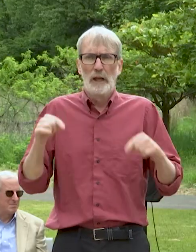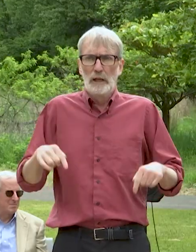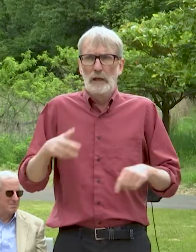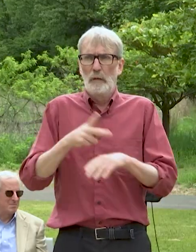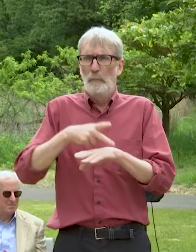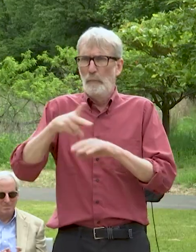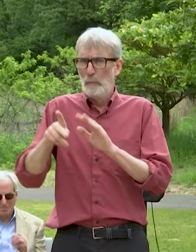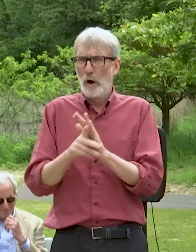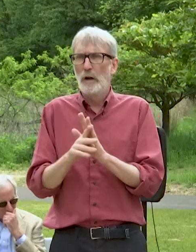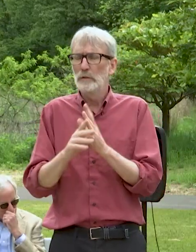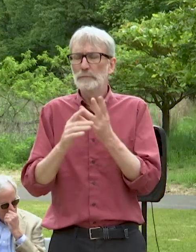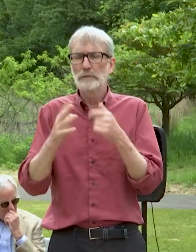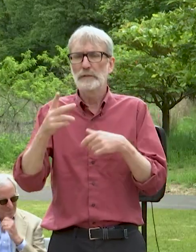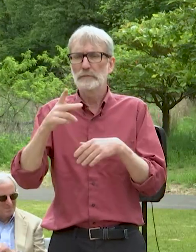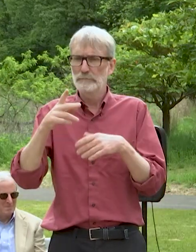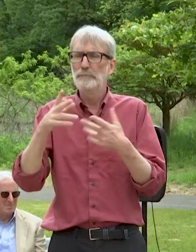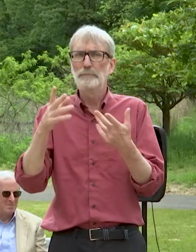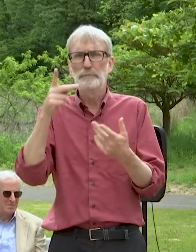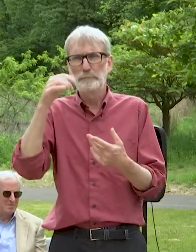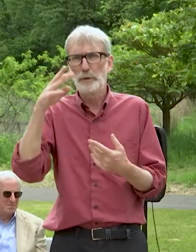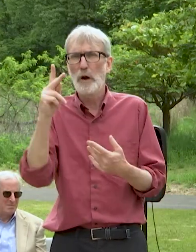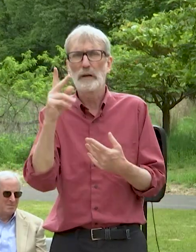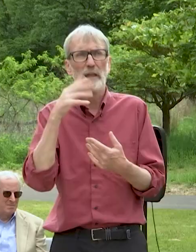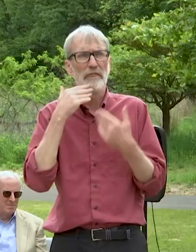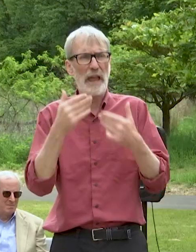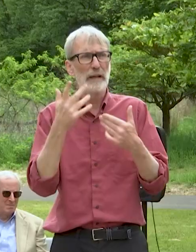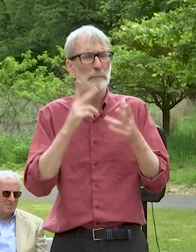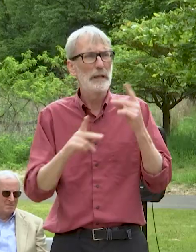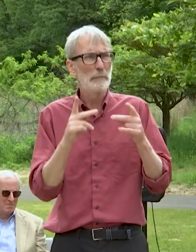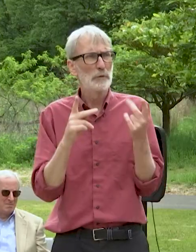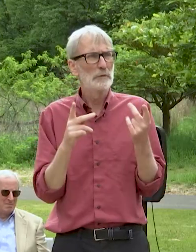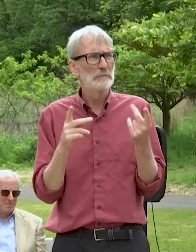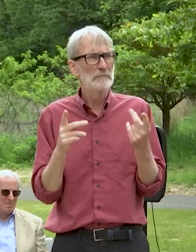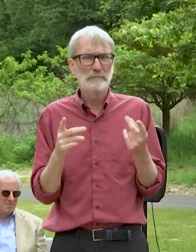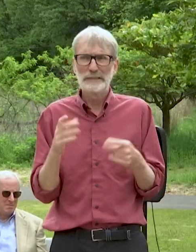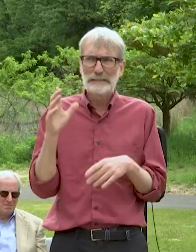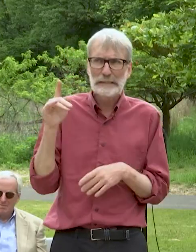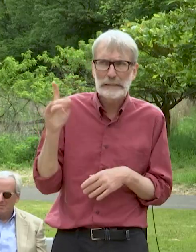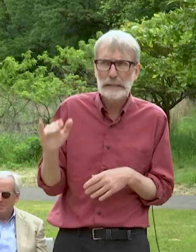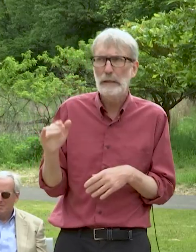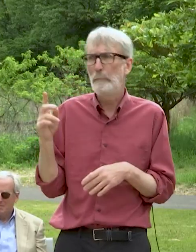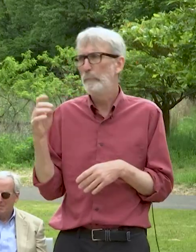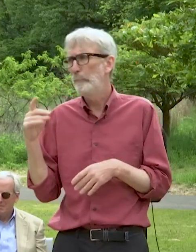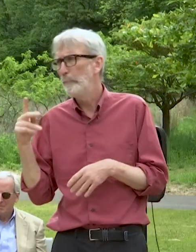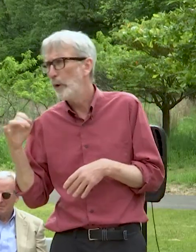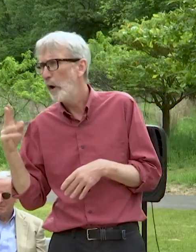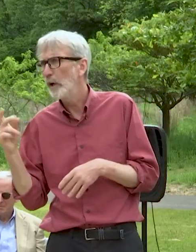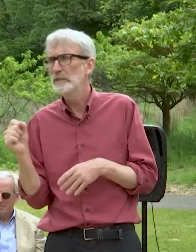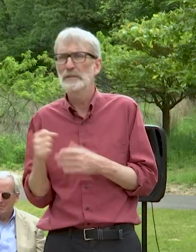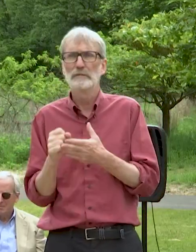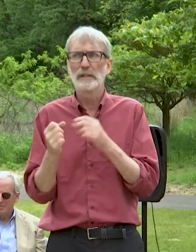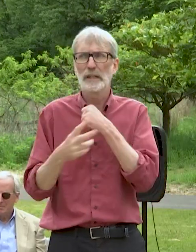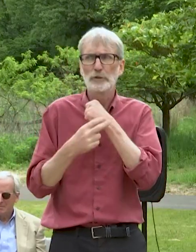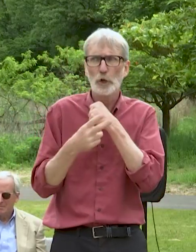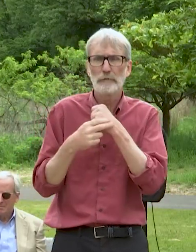and we want to thank everybody who's been involved in this, city parks, the Parks Conservancy, our